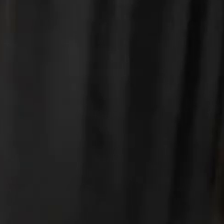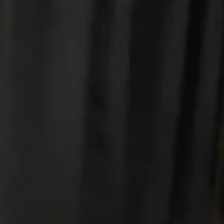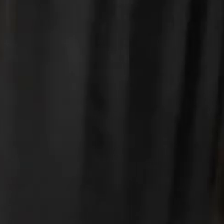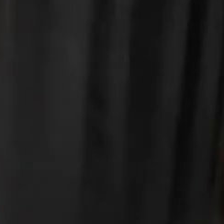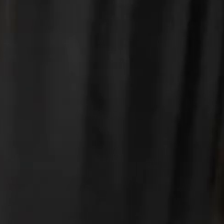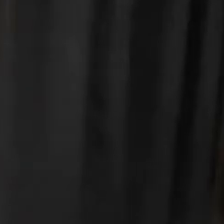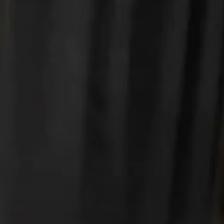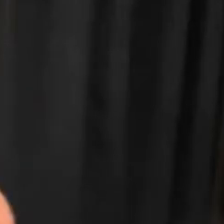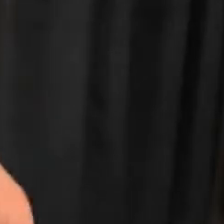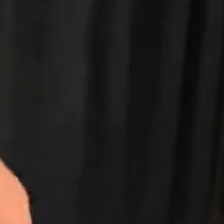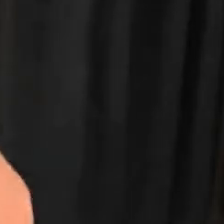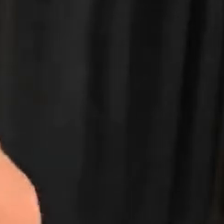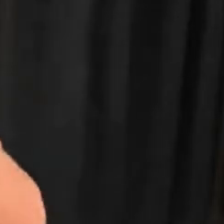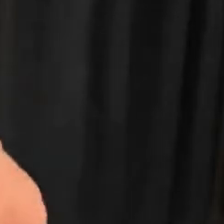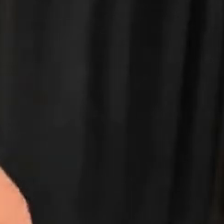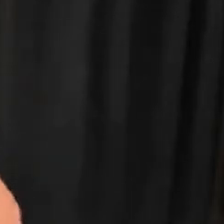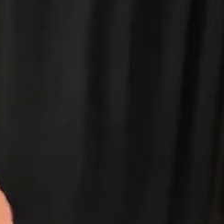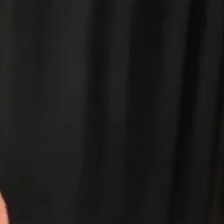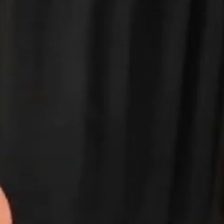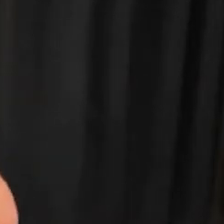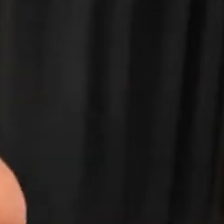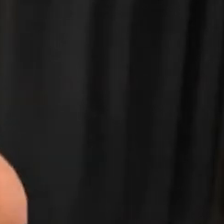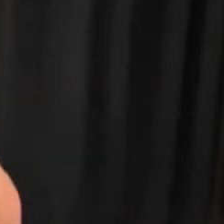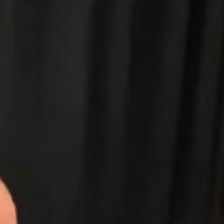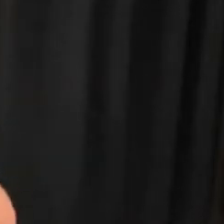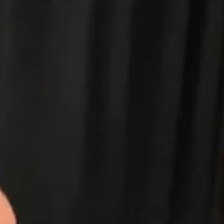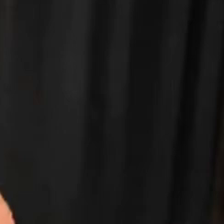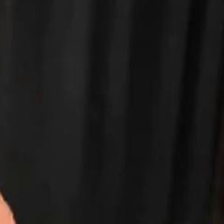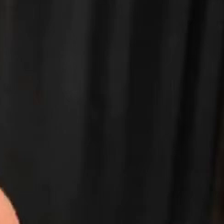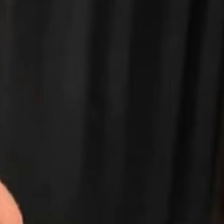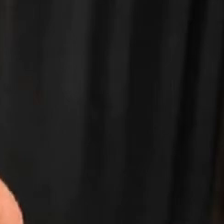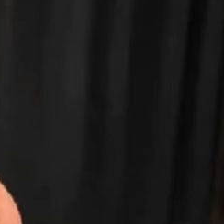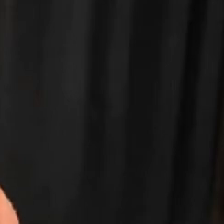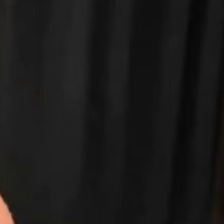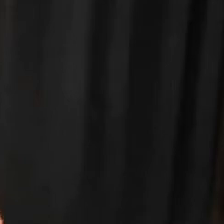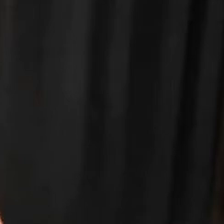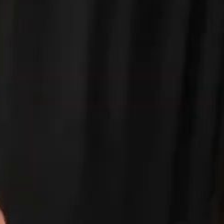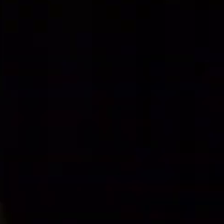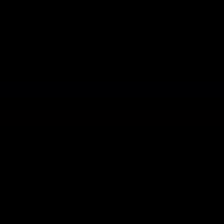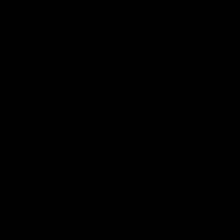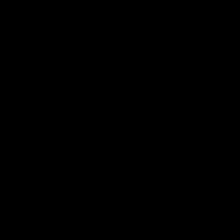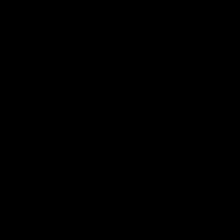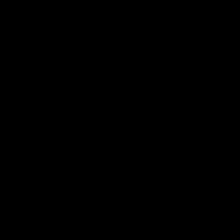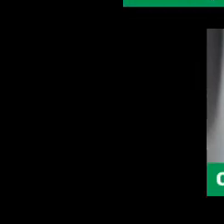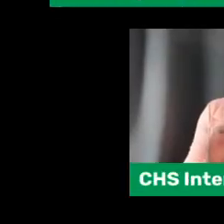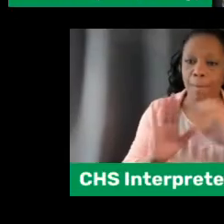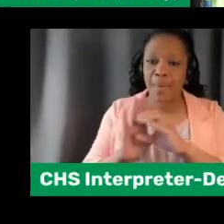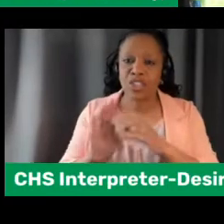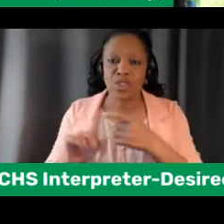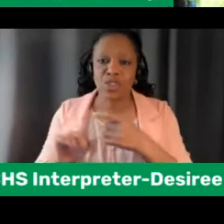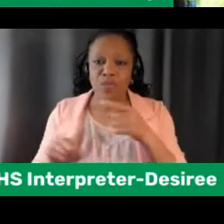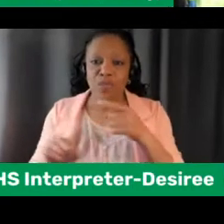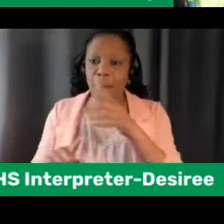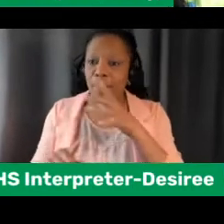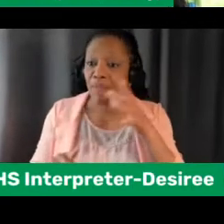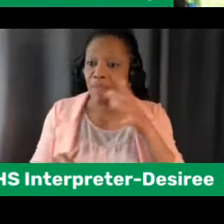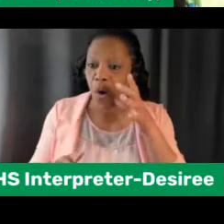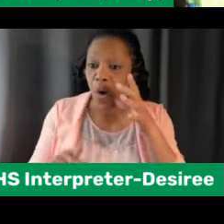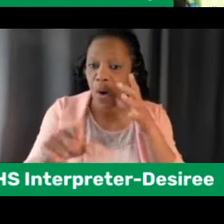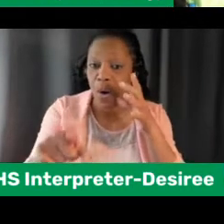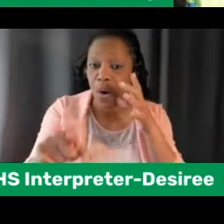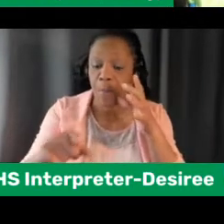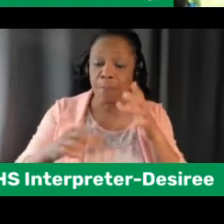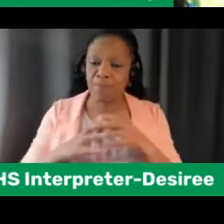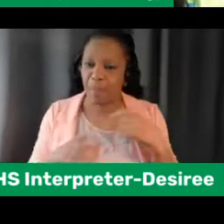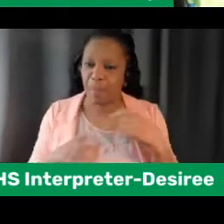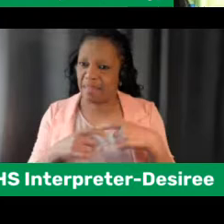shape in Chicago. So this is a picture from Katatumbo Farms, and it's a small